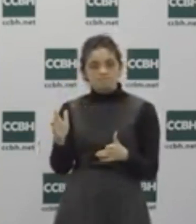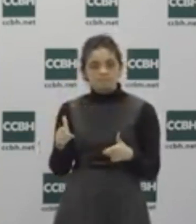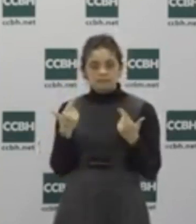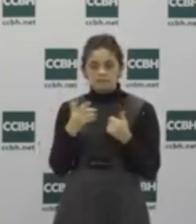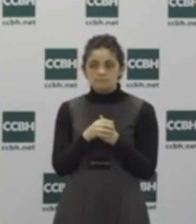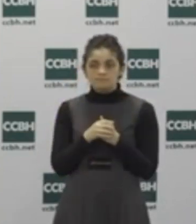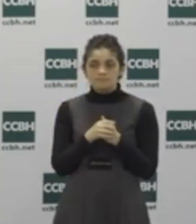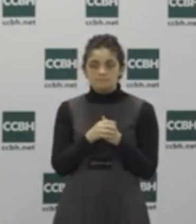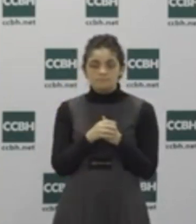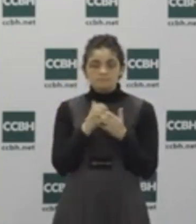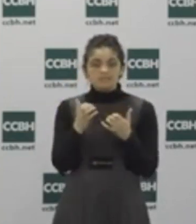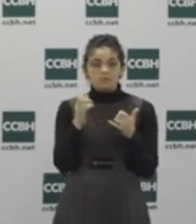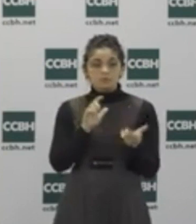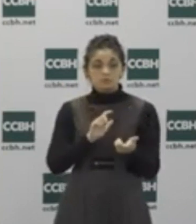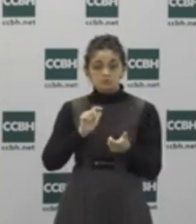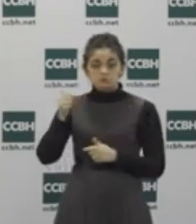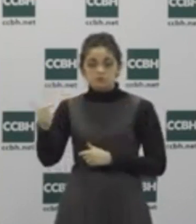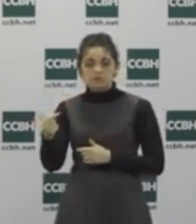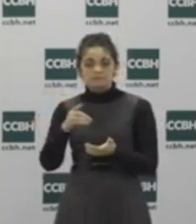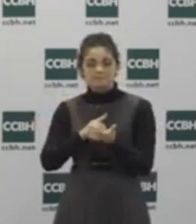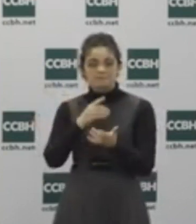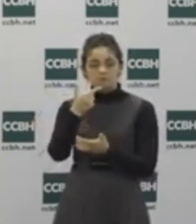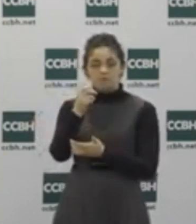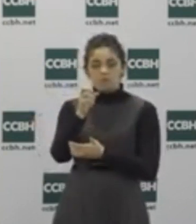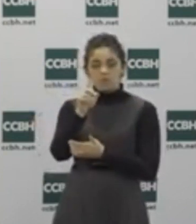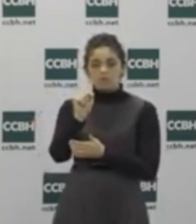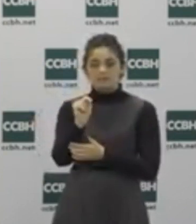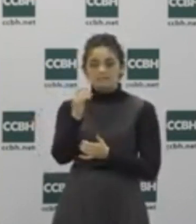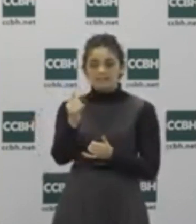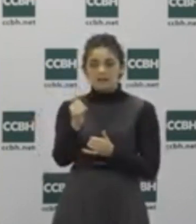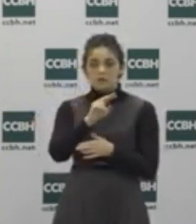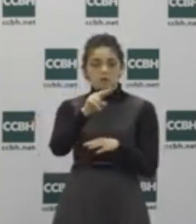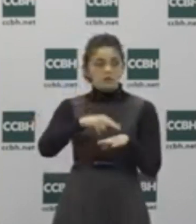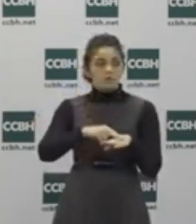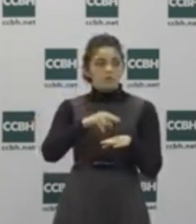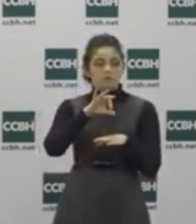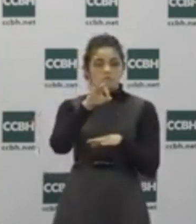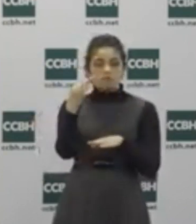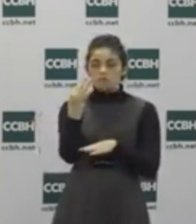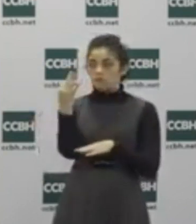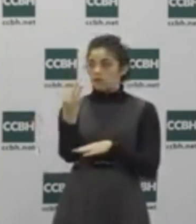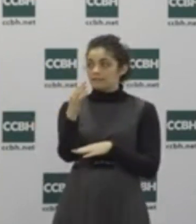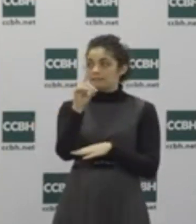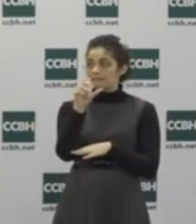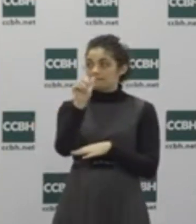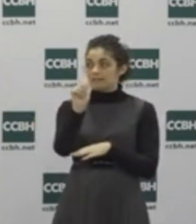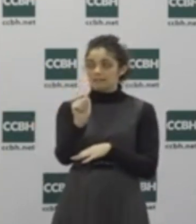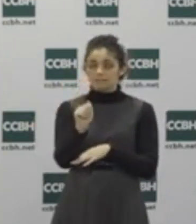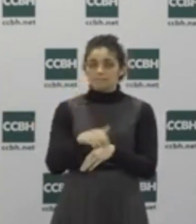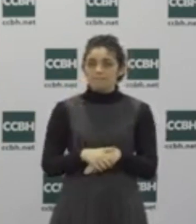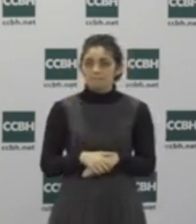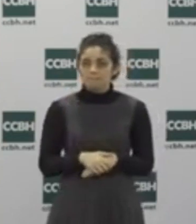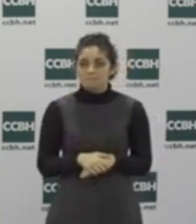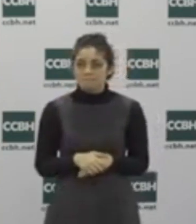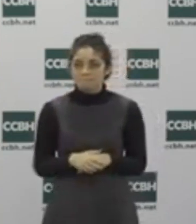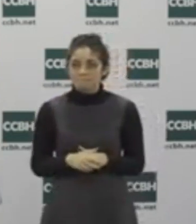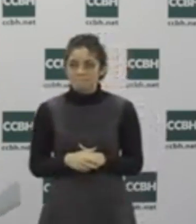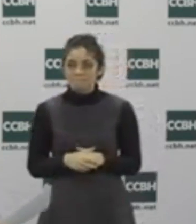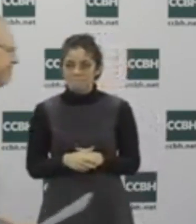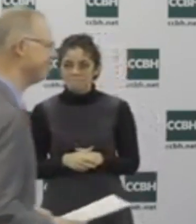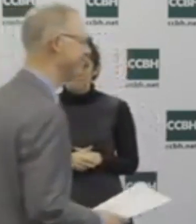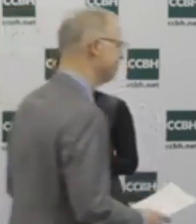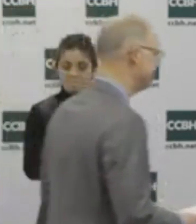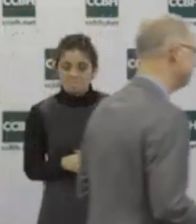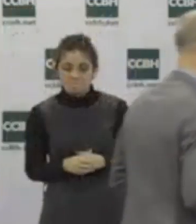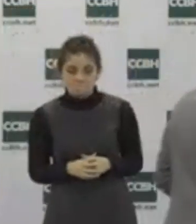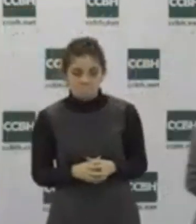I'd like to transition to Dr. Gullett, who's going to take us through our usual Friday data roundup.